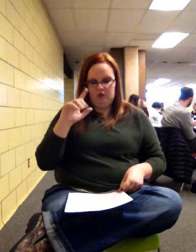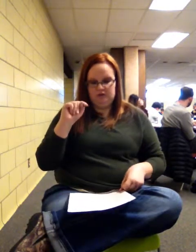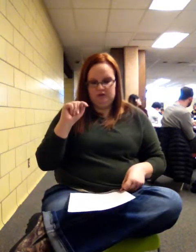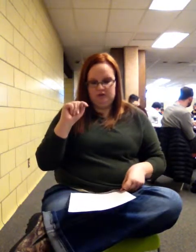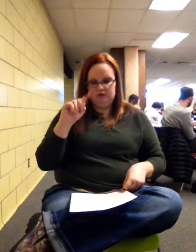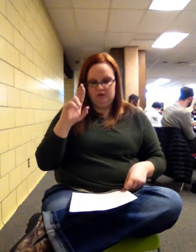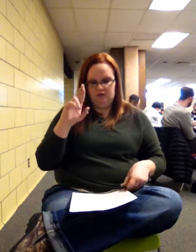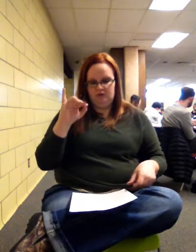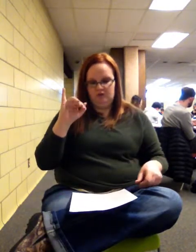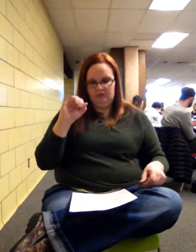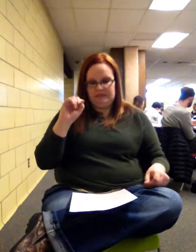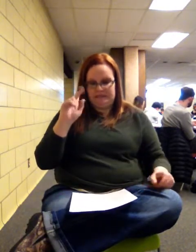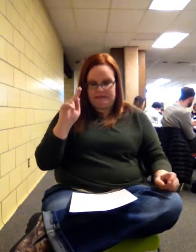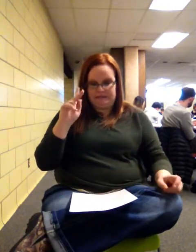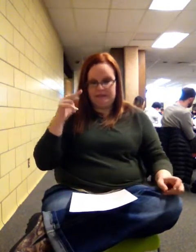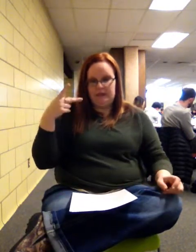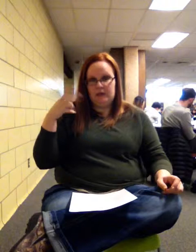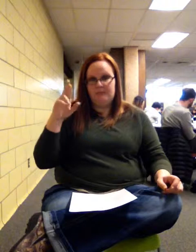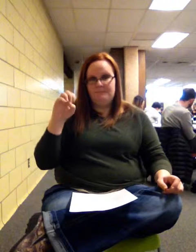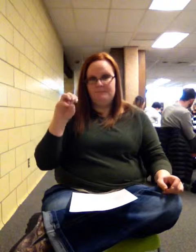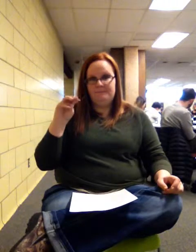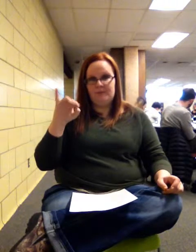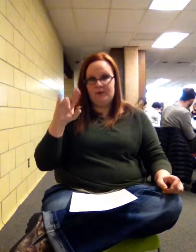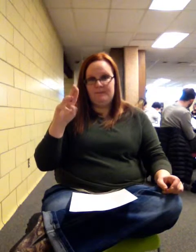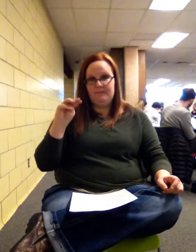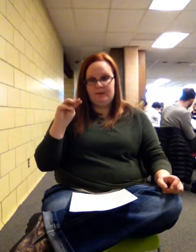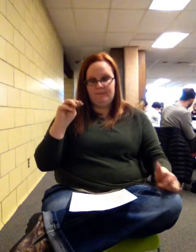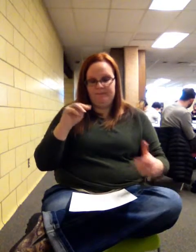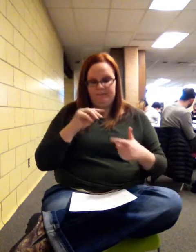liquidity premium, and maturity risk premium.